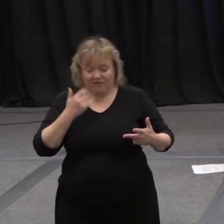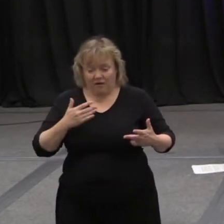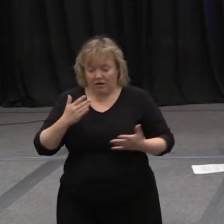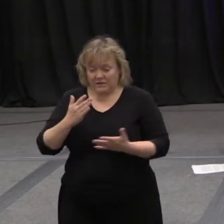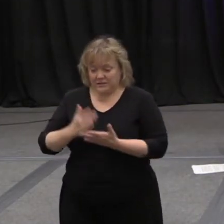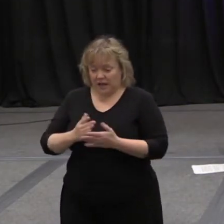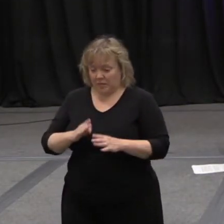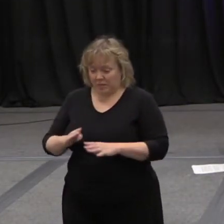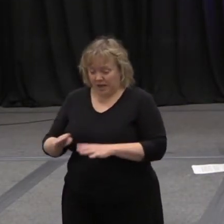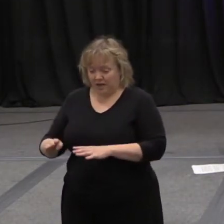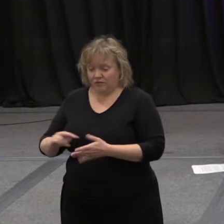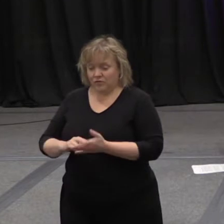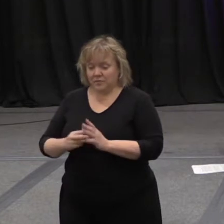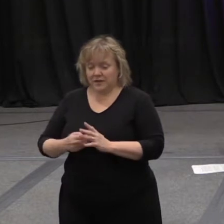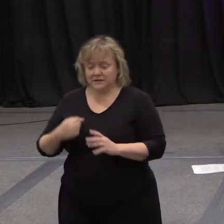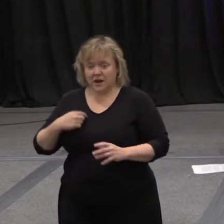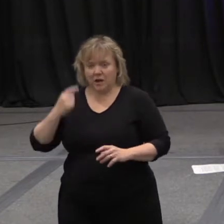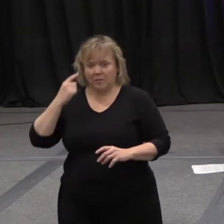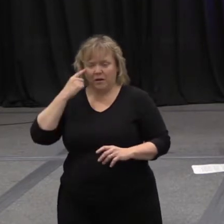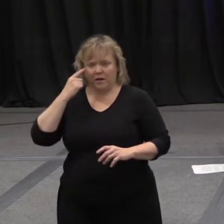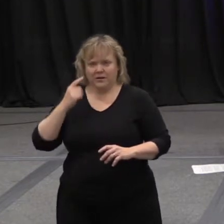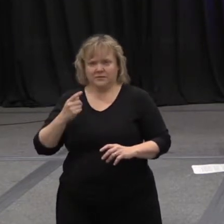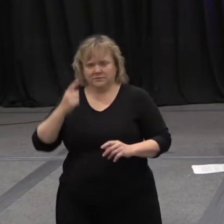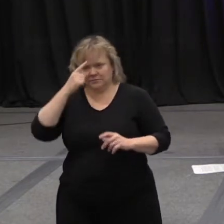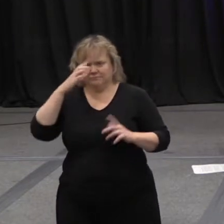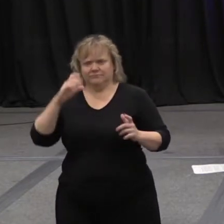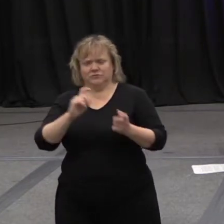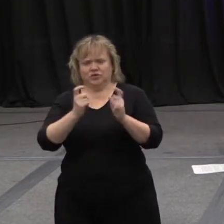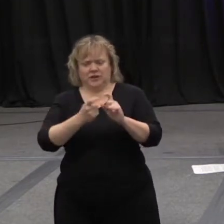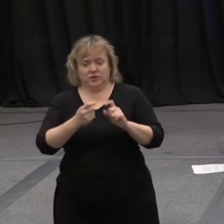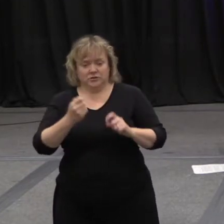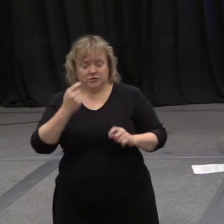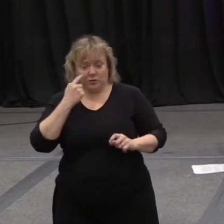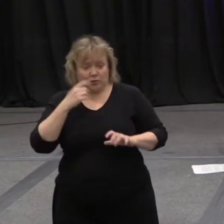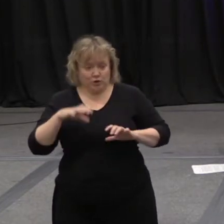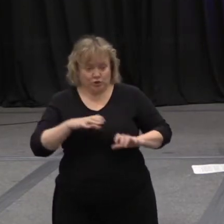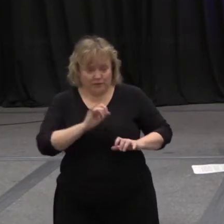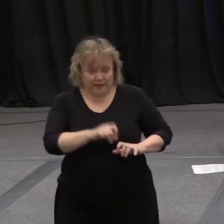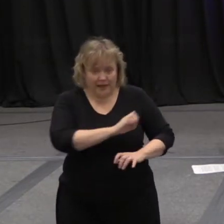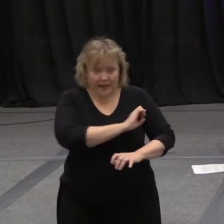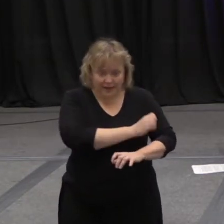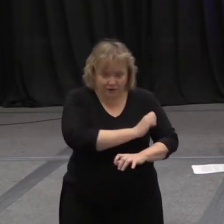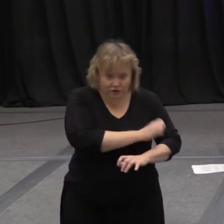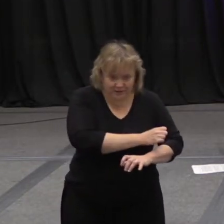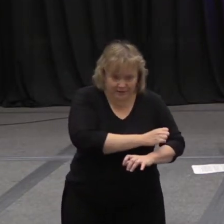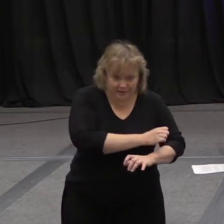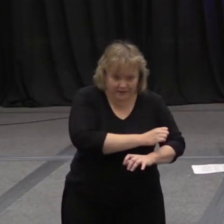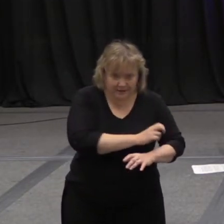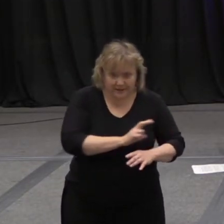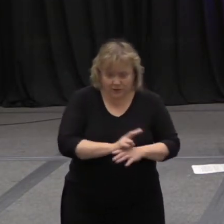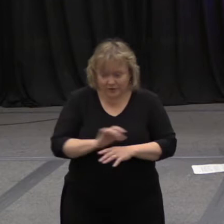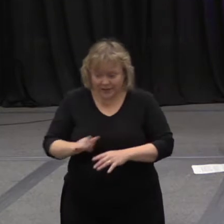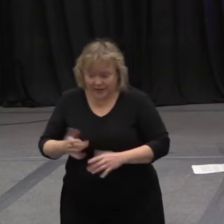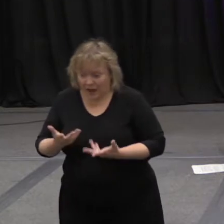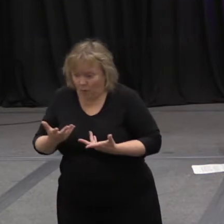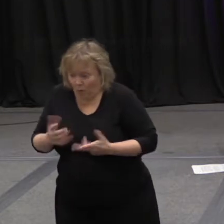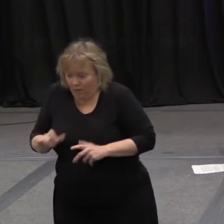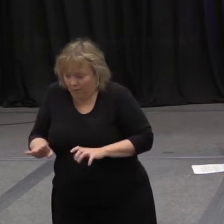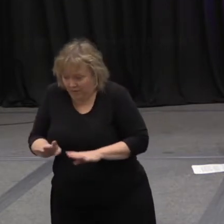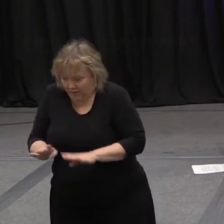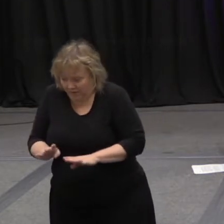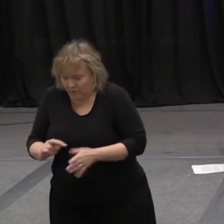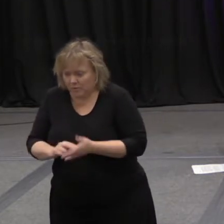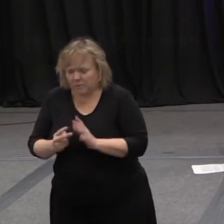our mind has to expand because the energy has to go somewhere. So instead of going out, if we can direct it in, it can expand us if we